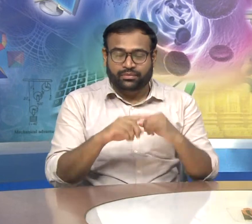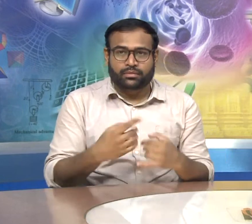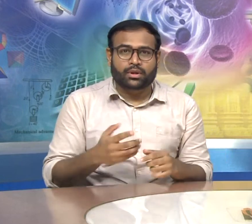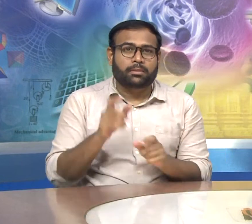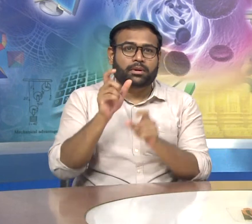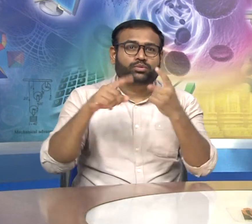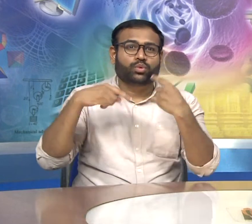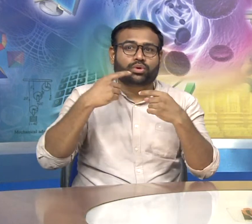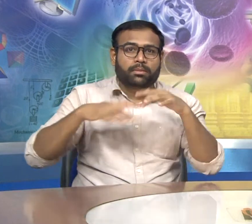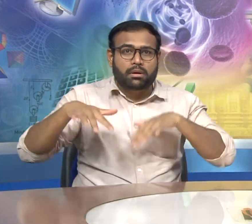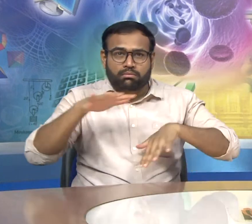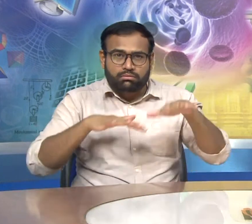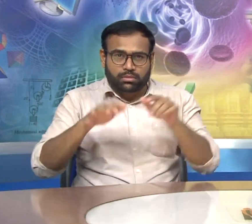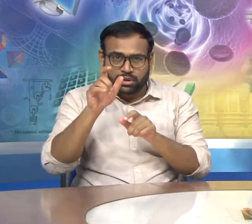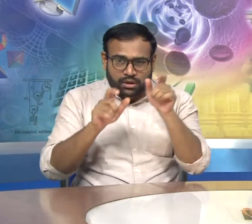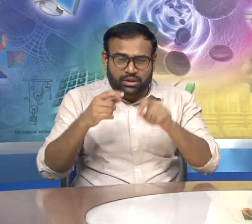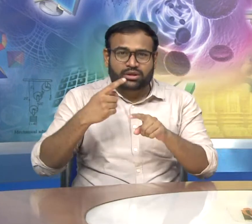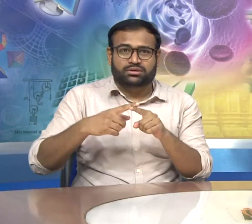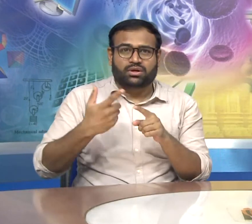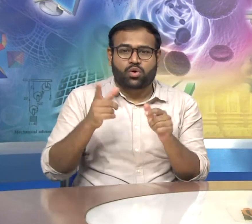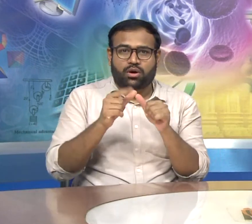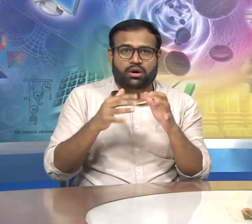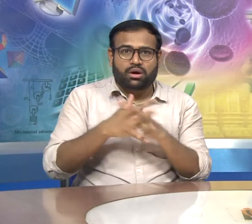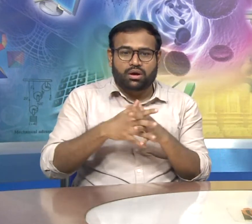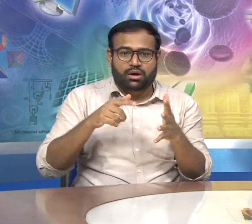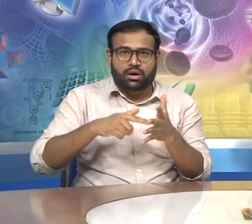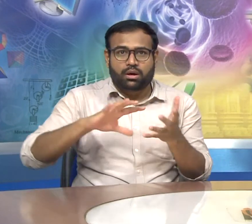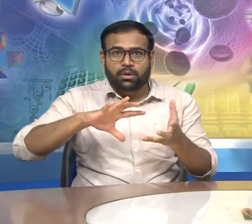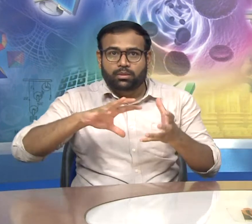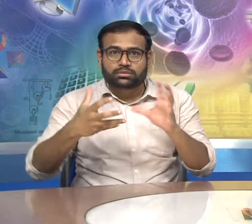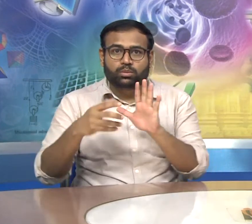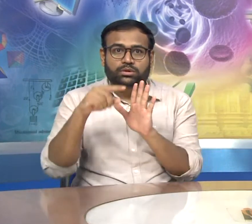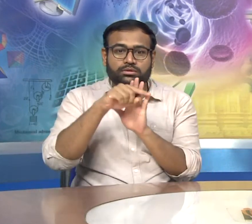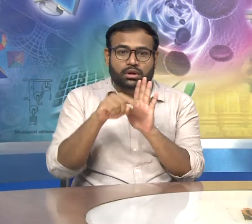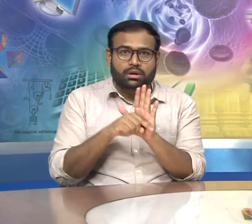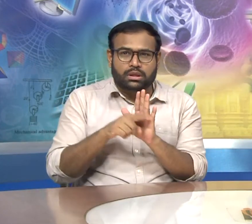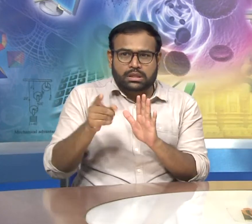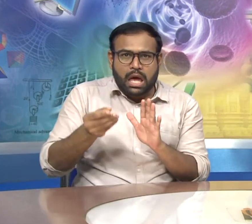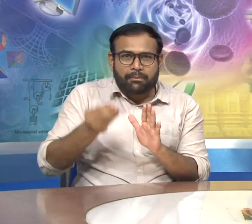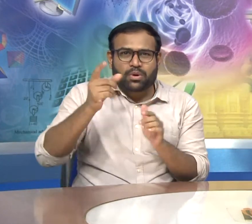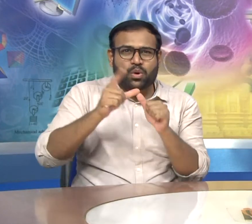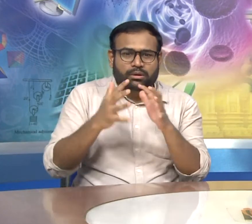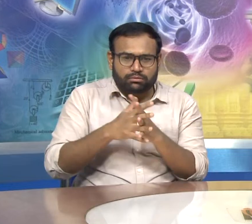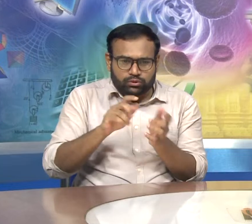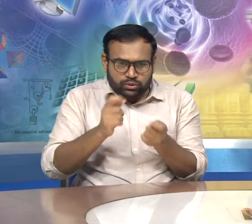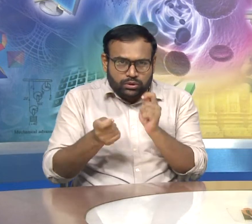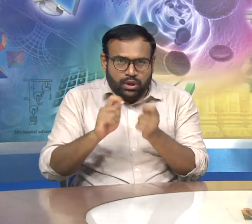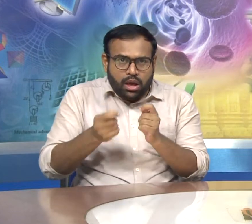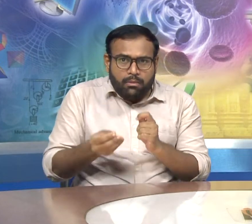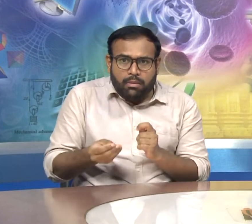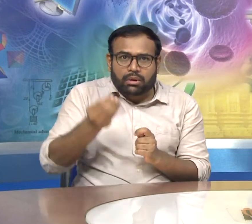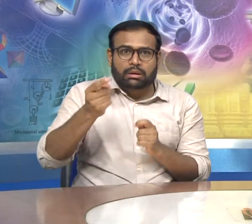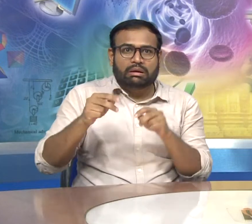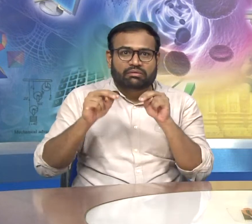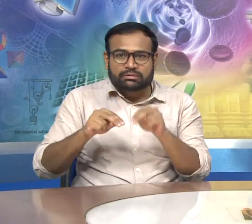Point number 6, planners and policymakers need information to form policies,